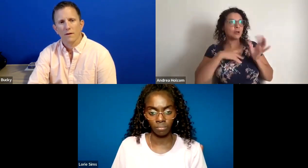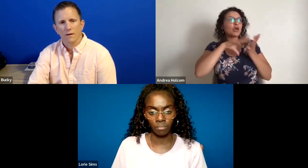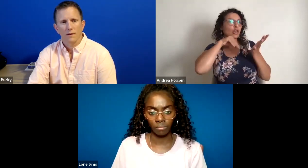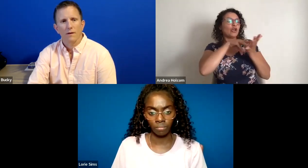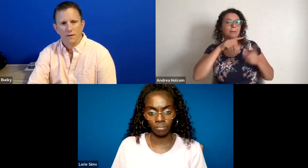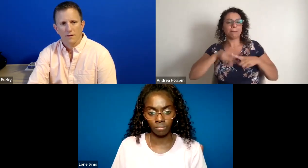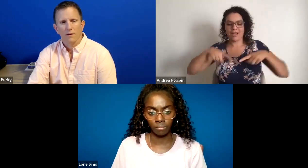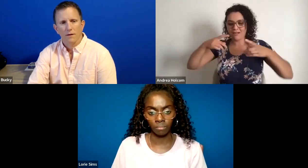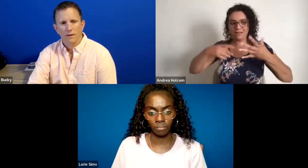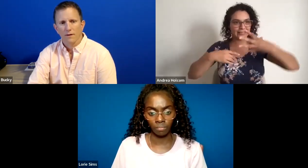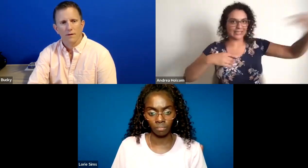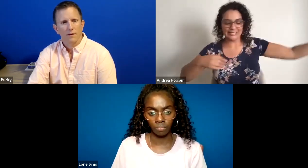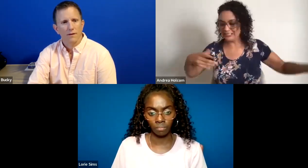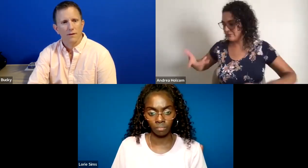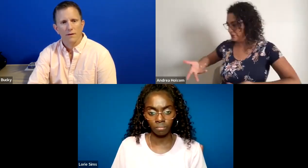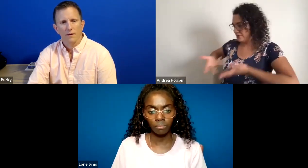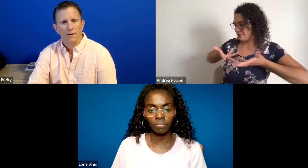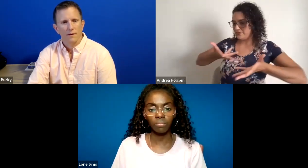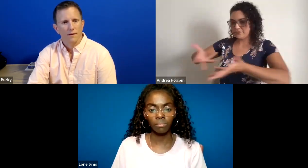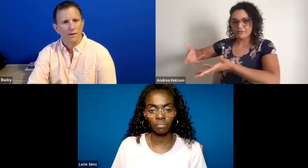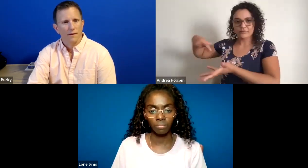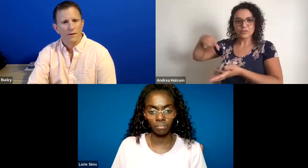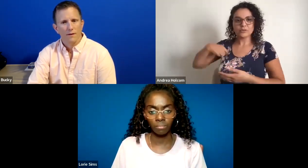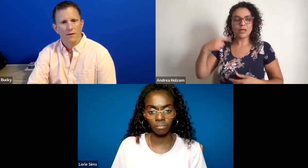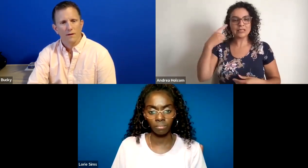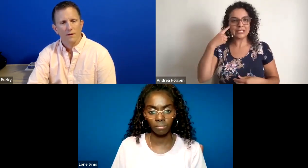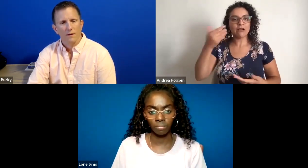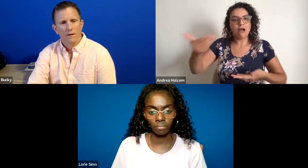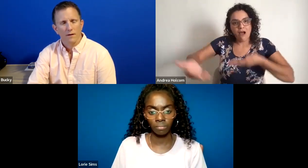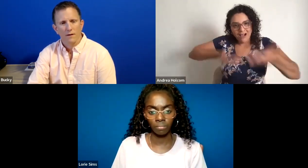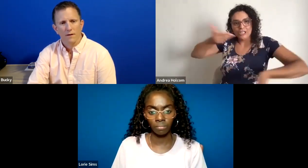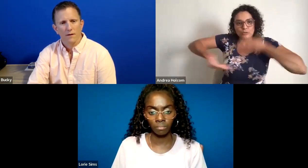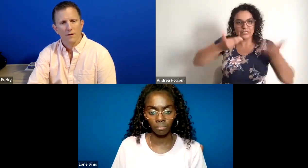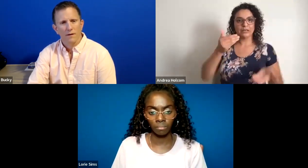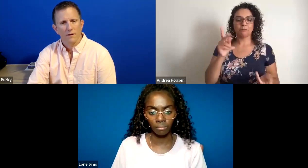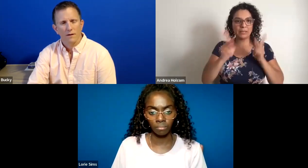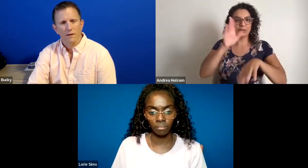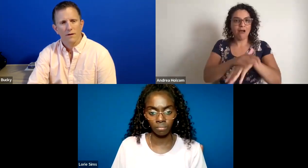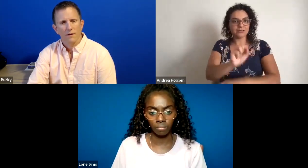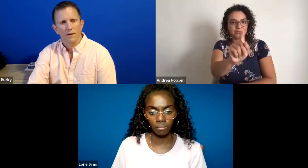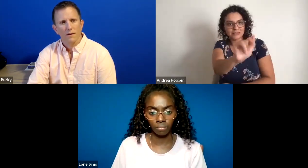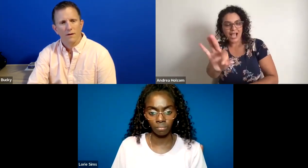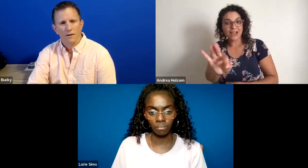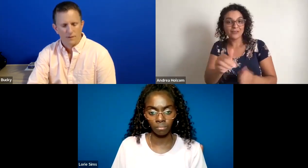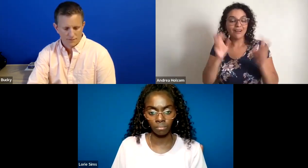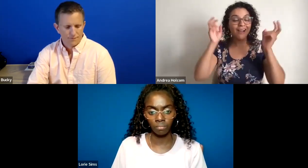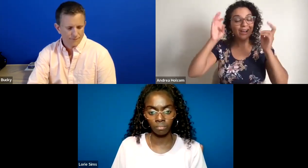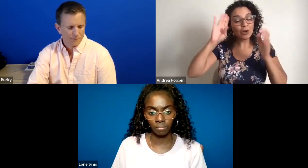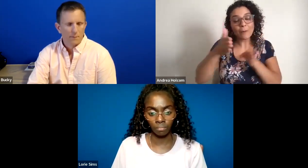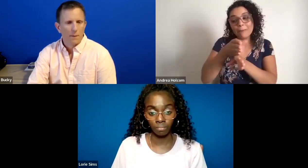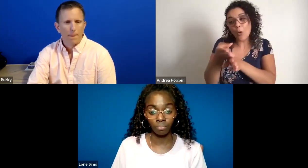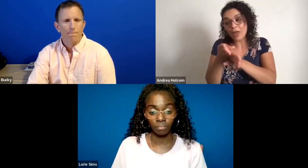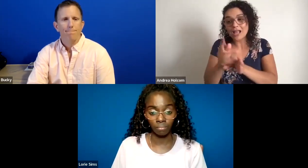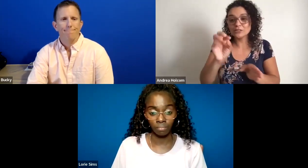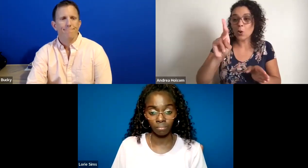on culture and we all sit there and learn about this culture. But then the person who trained us left, and how do we continue to